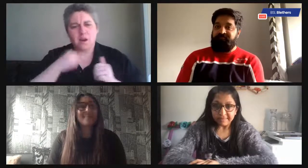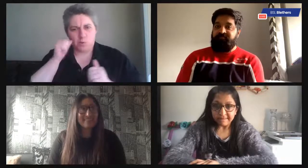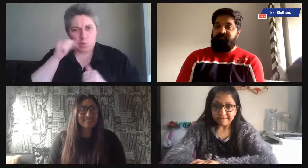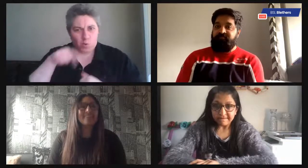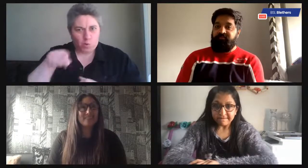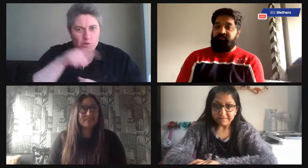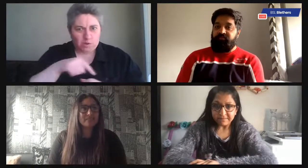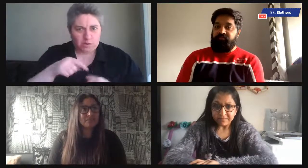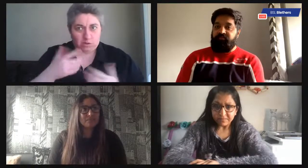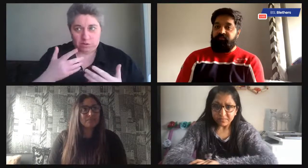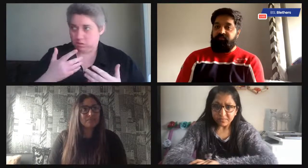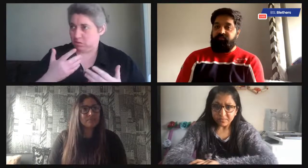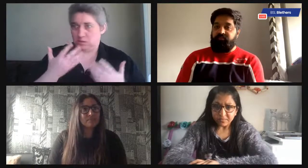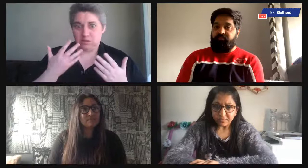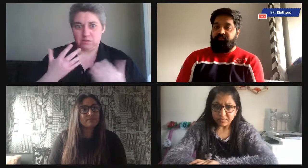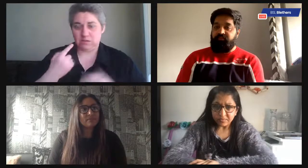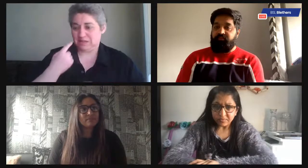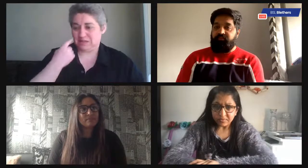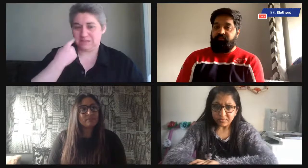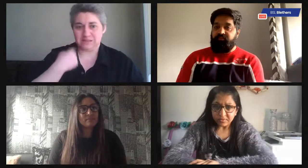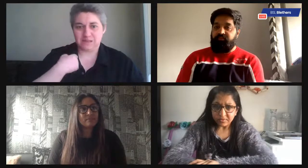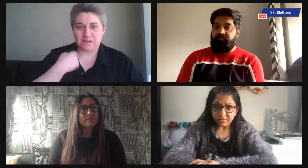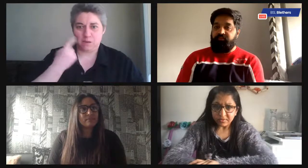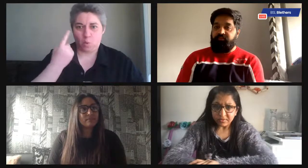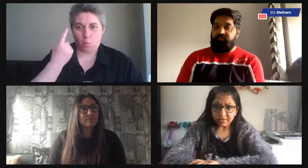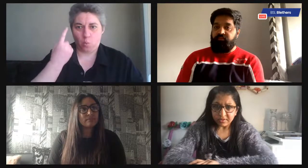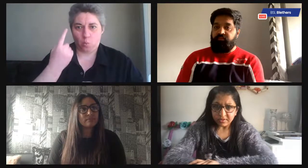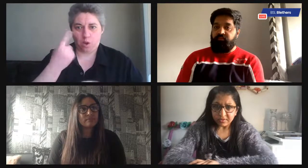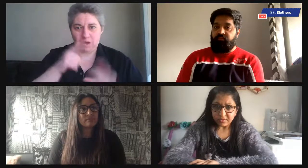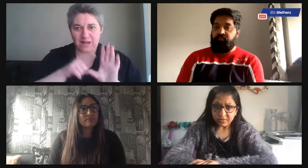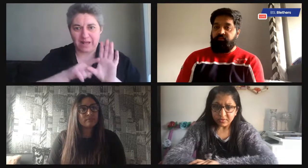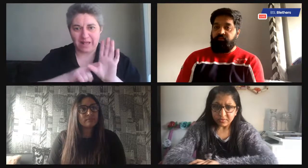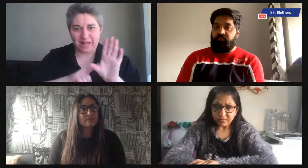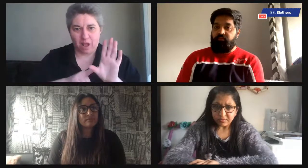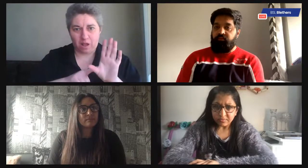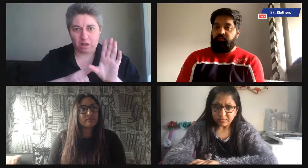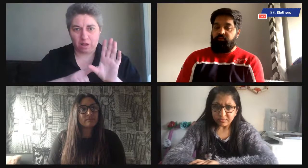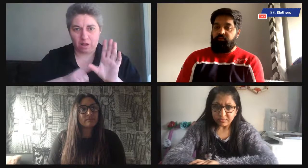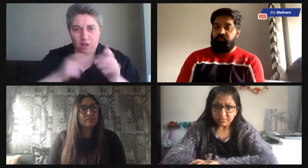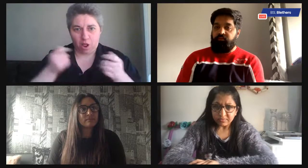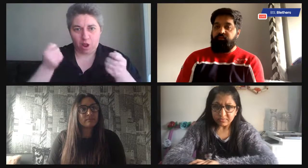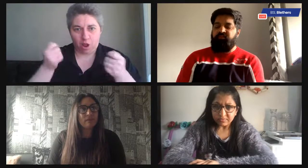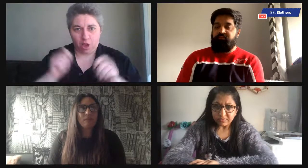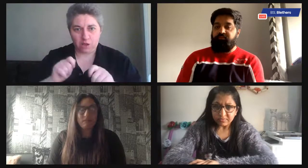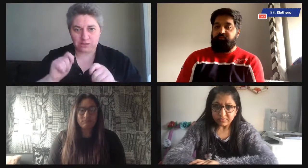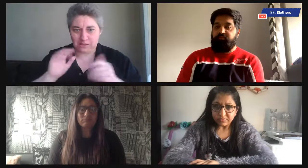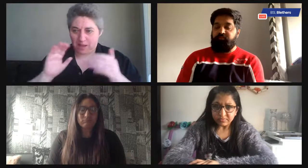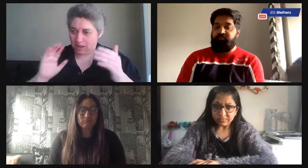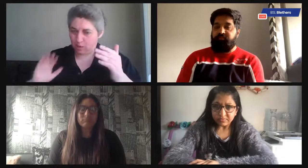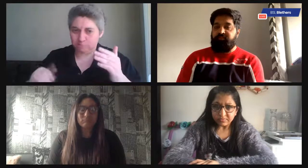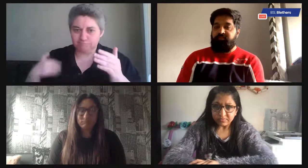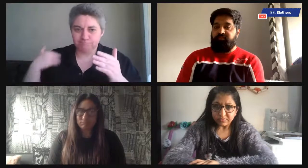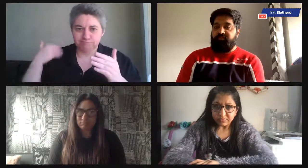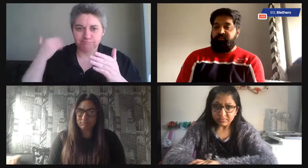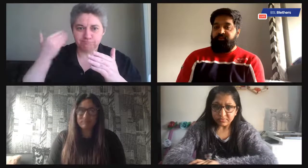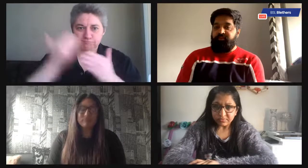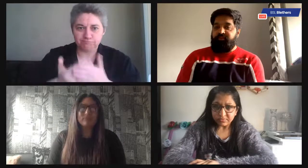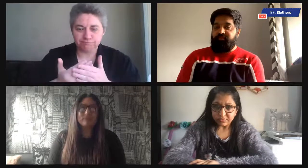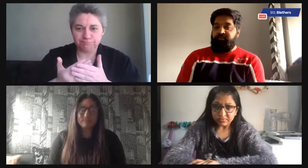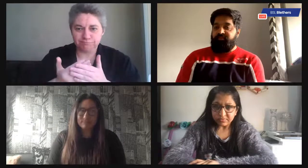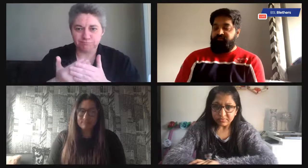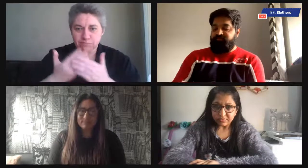yeah, I think anything because of COVID, changing to Zoom, you've all adapted. And yesterday